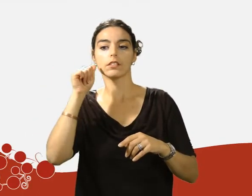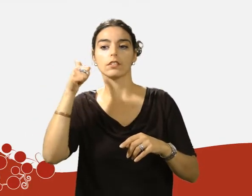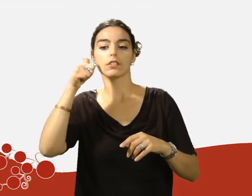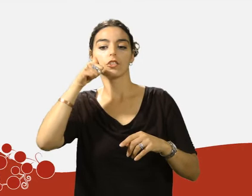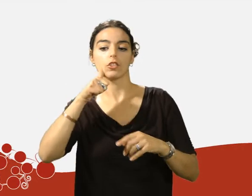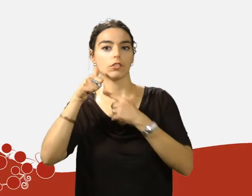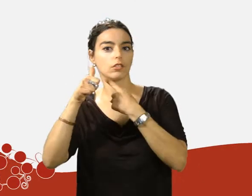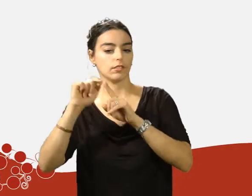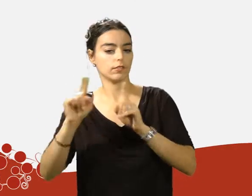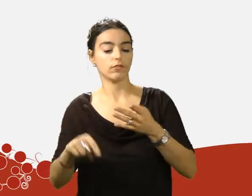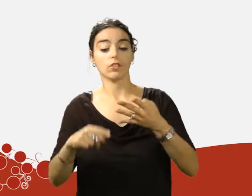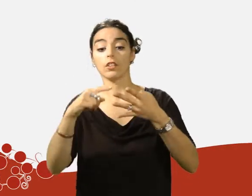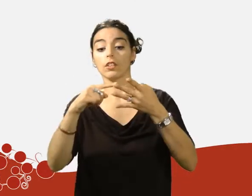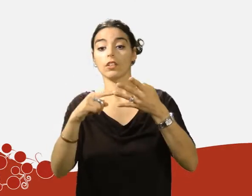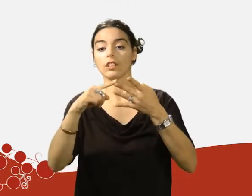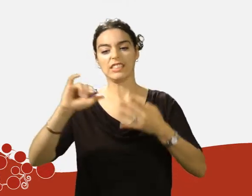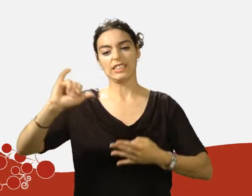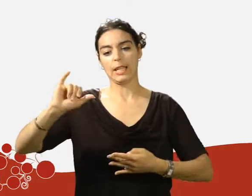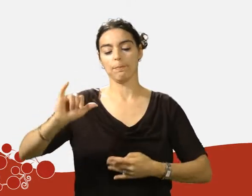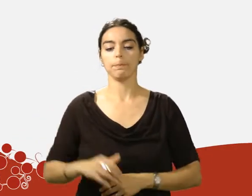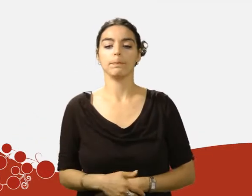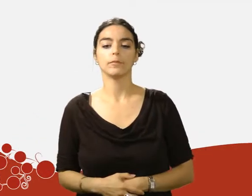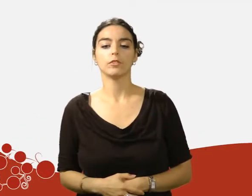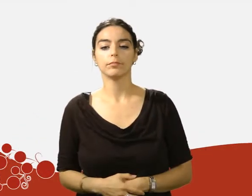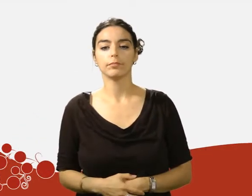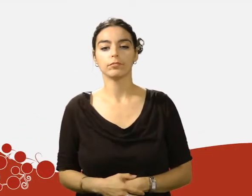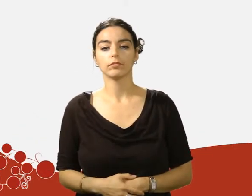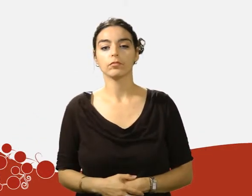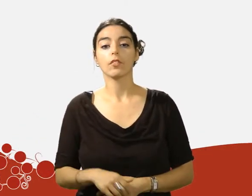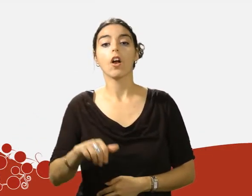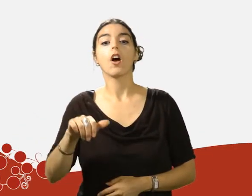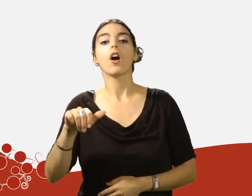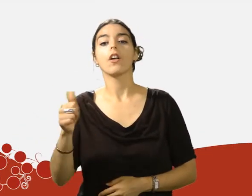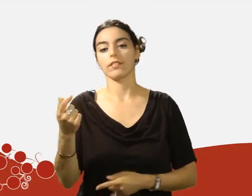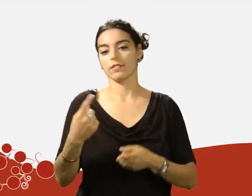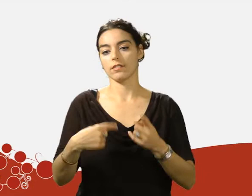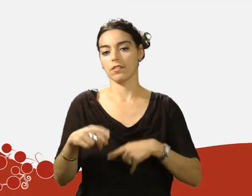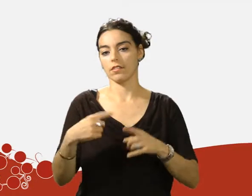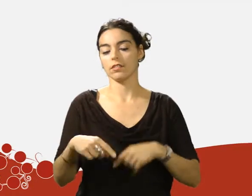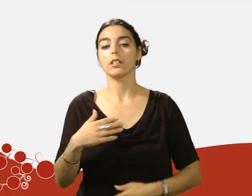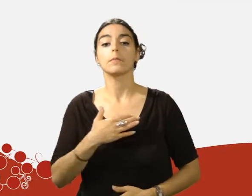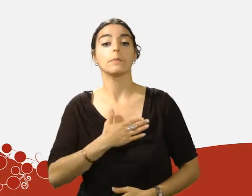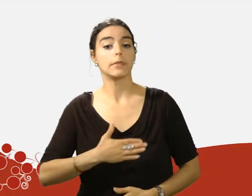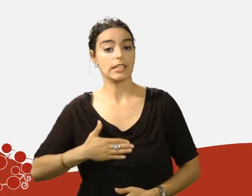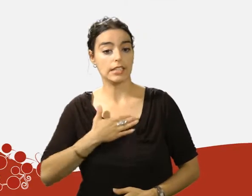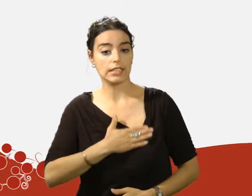Changing these 2 parameters changes the meaning of the sign. Let's look at another example. This is the sign for